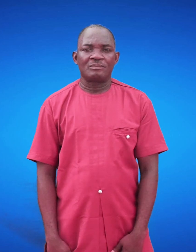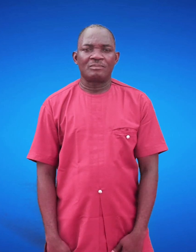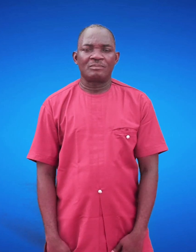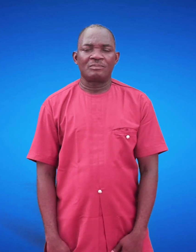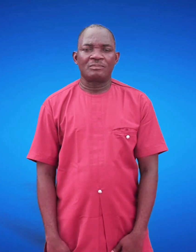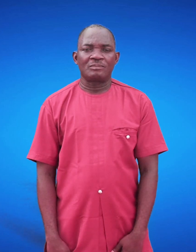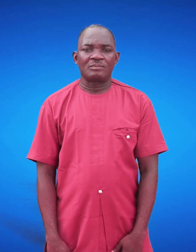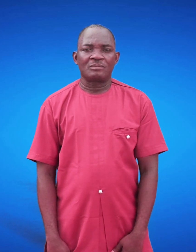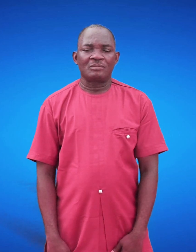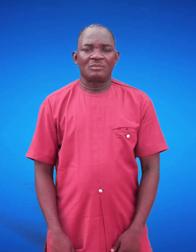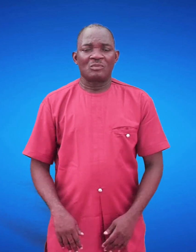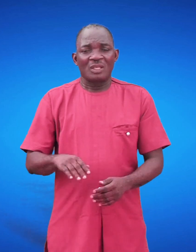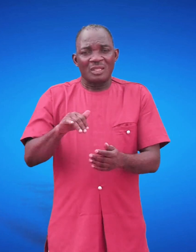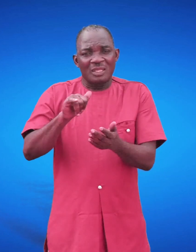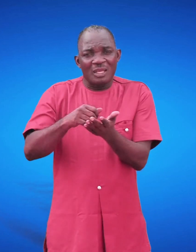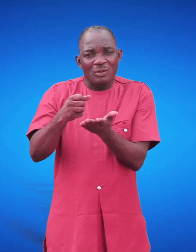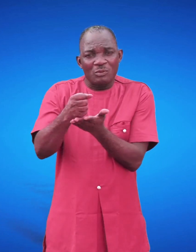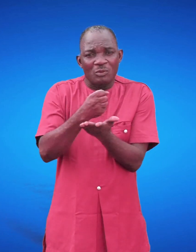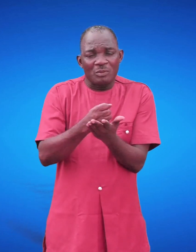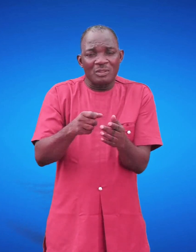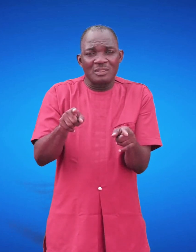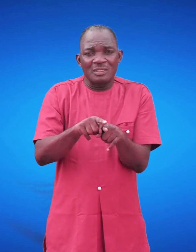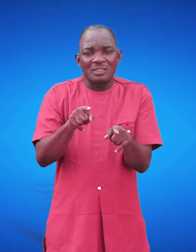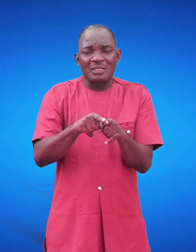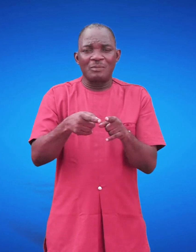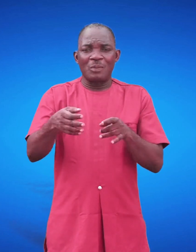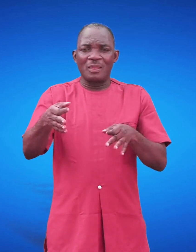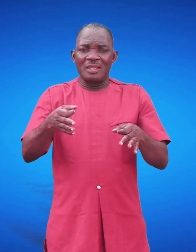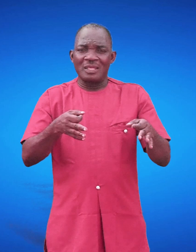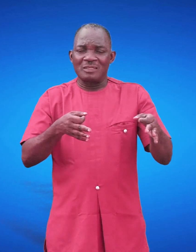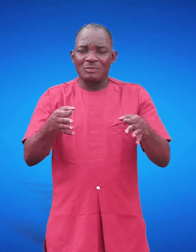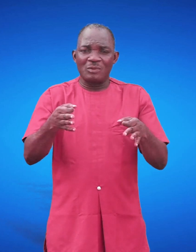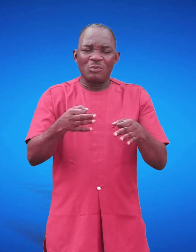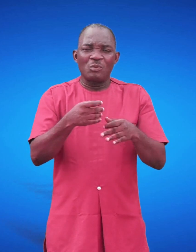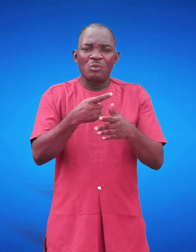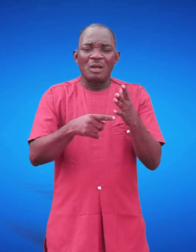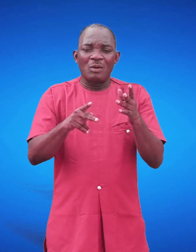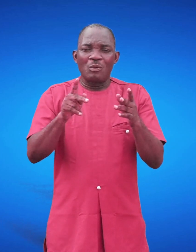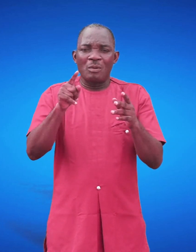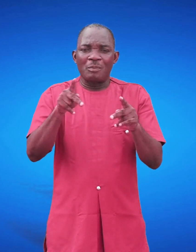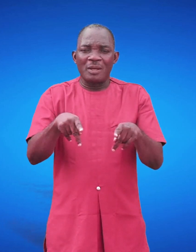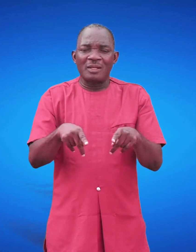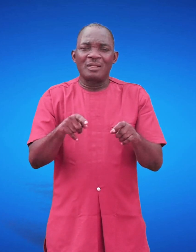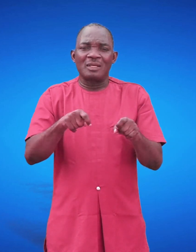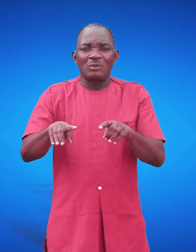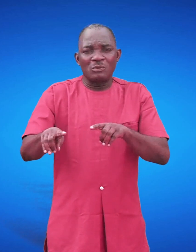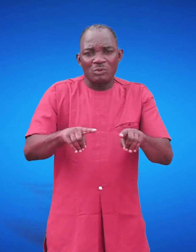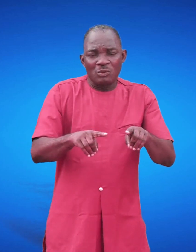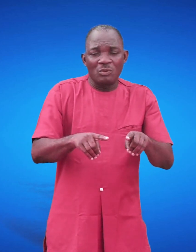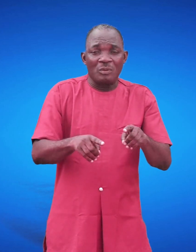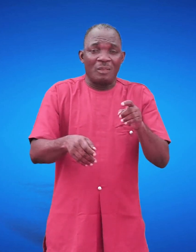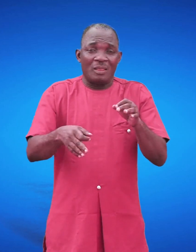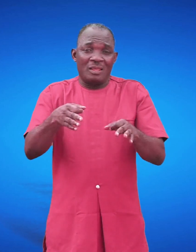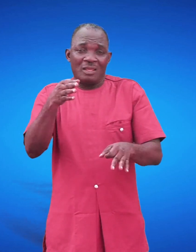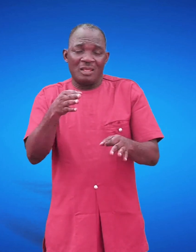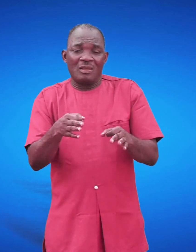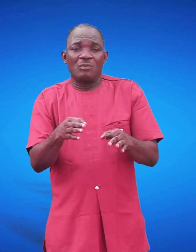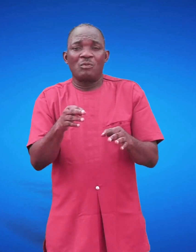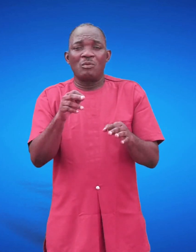The Charter also outlines what one can do if one